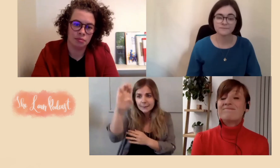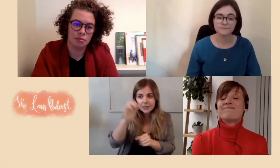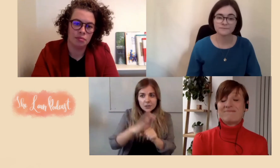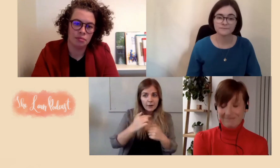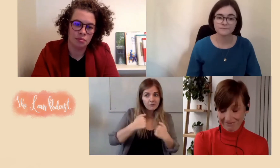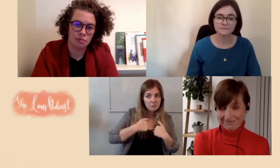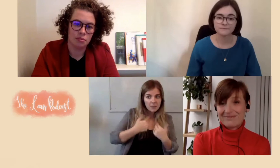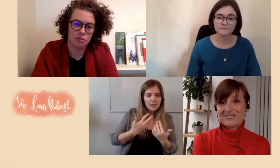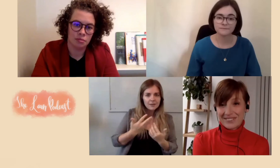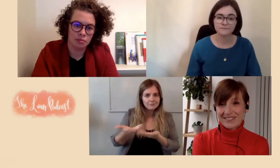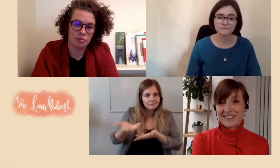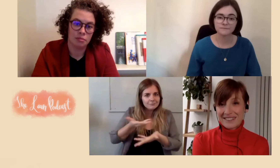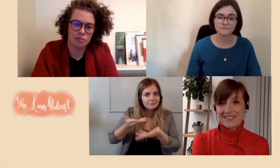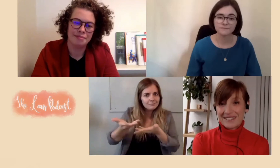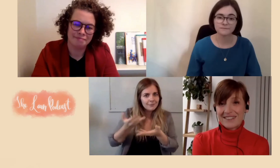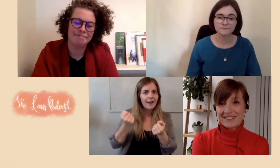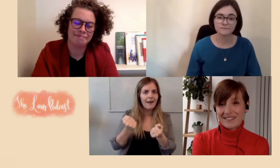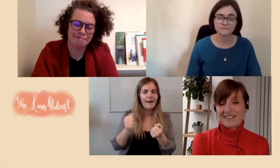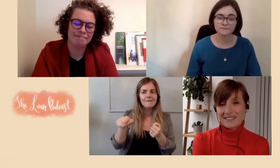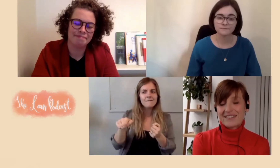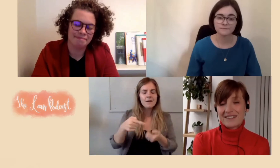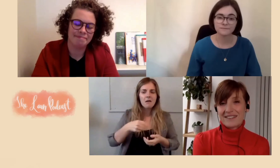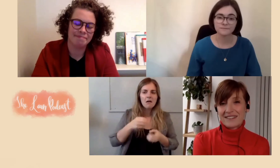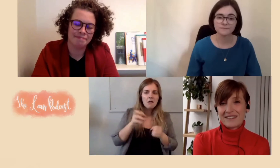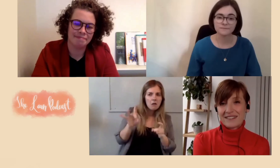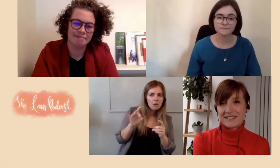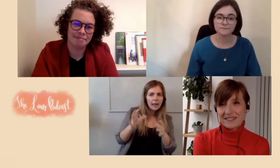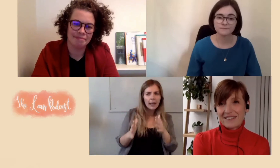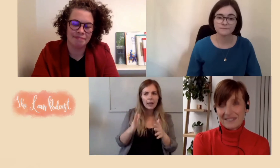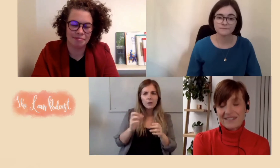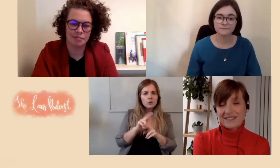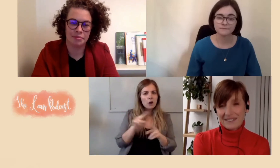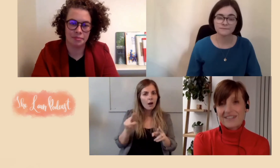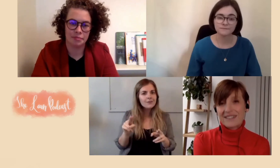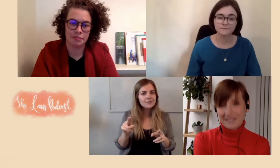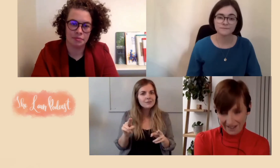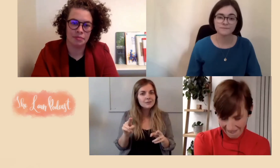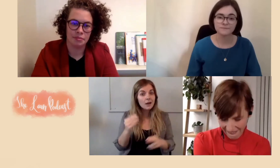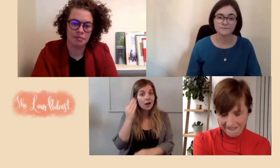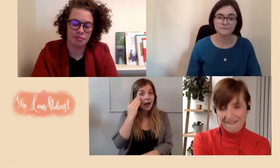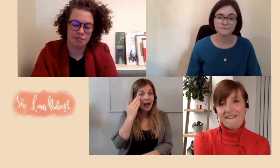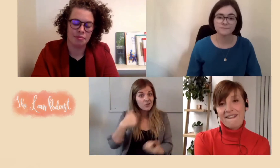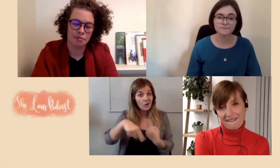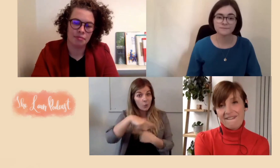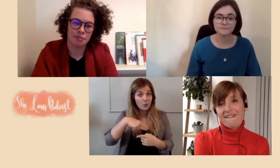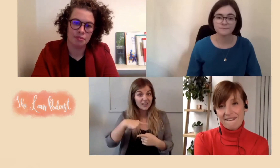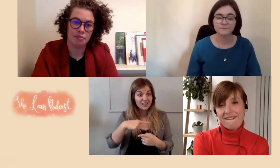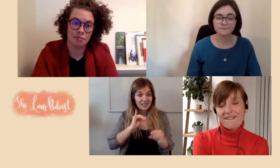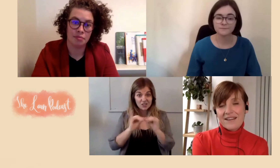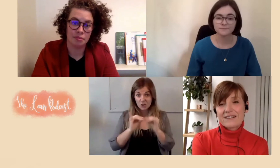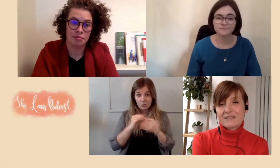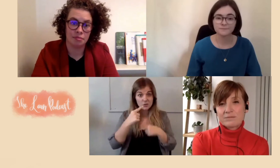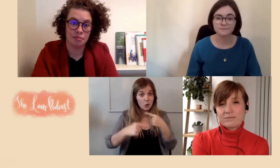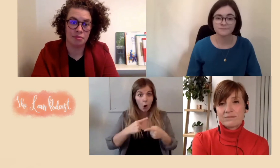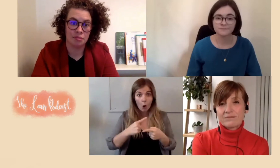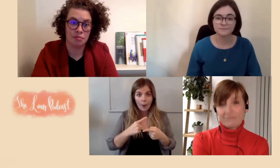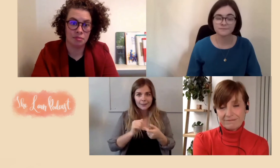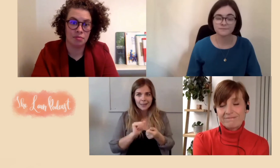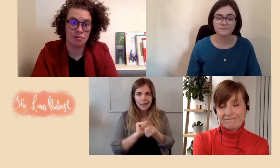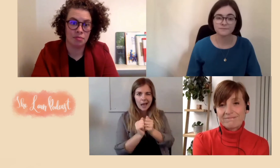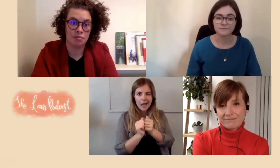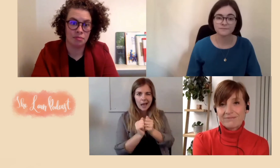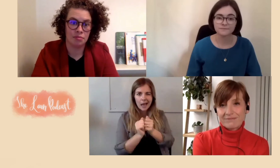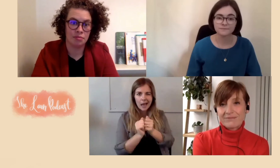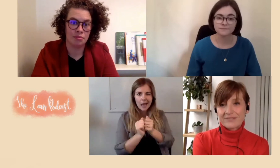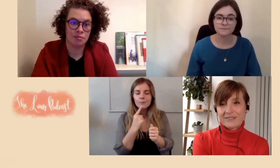their expectations are of us, and how that sits with us as well. Because I know as interpreters we are accommodating, and it's important